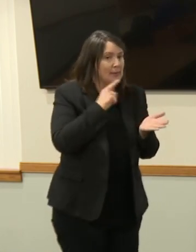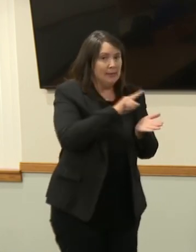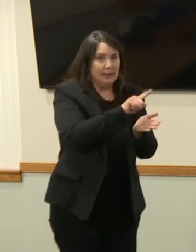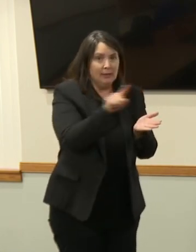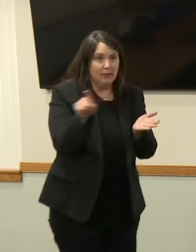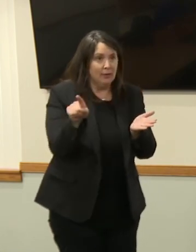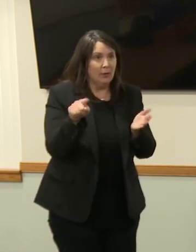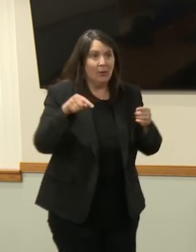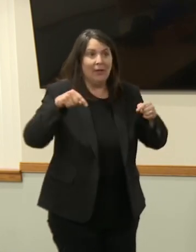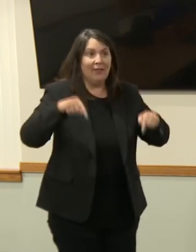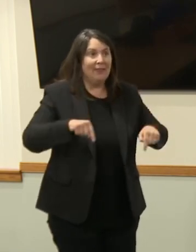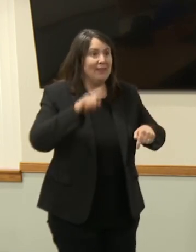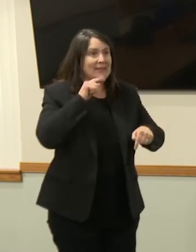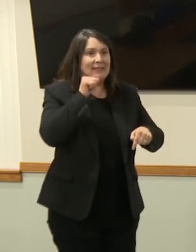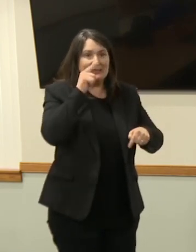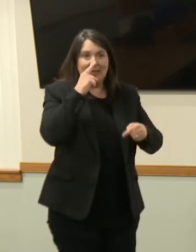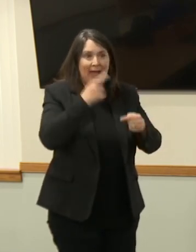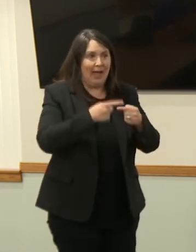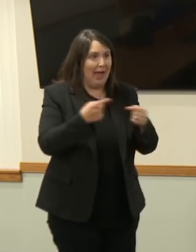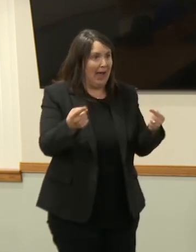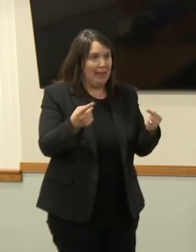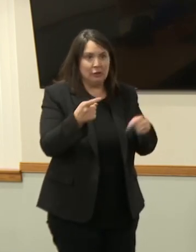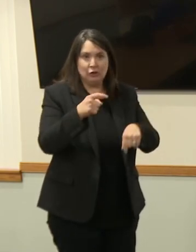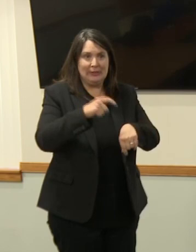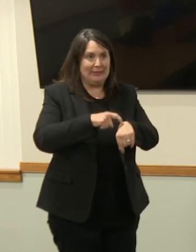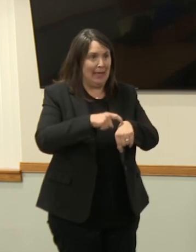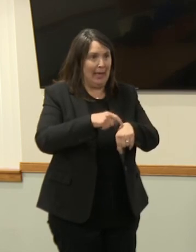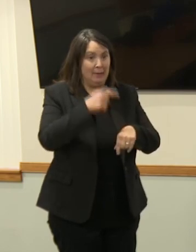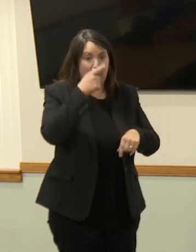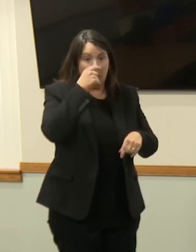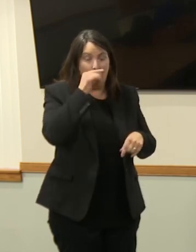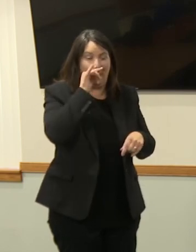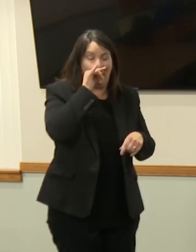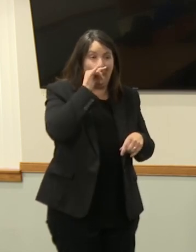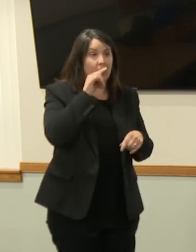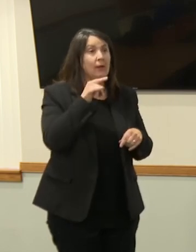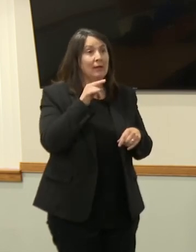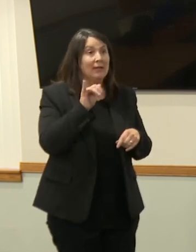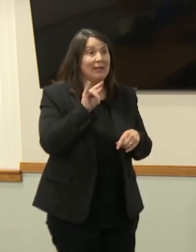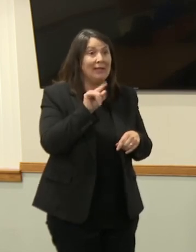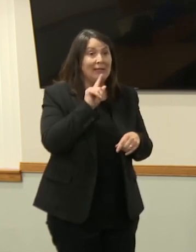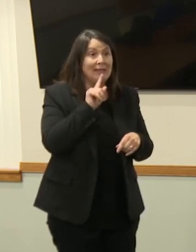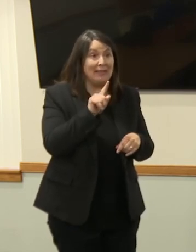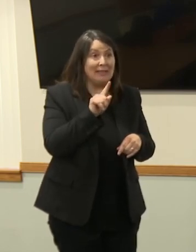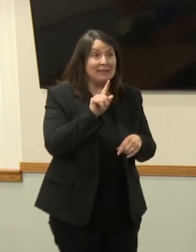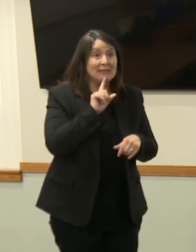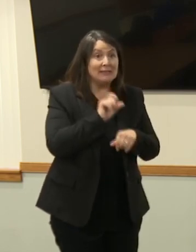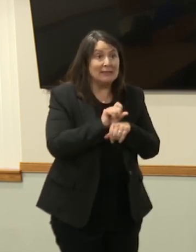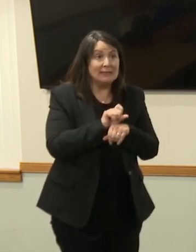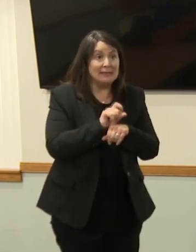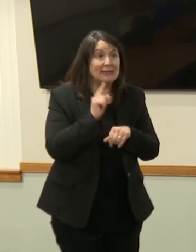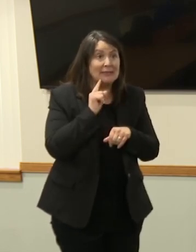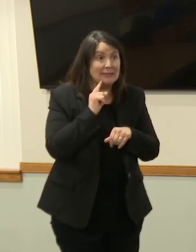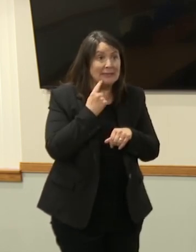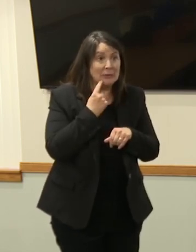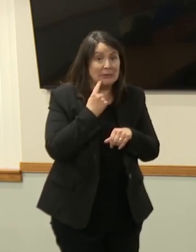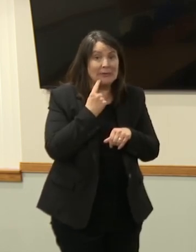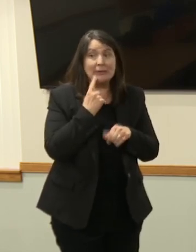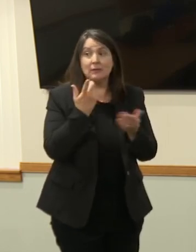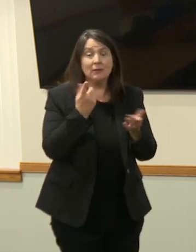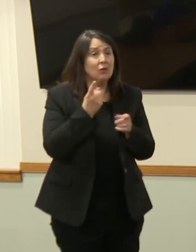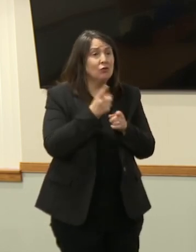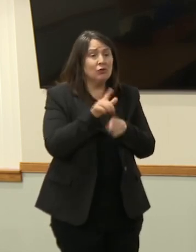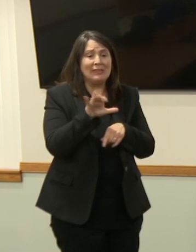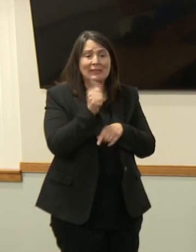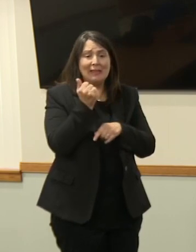not allergies this year. It's COVID. Go get tested. Isolate until you get your results. And then if I'm wrong, it may take 15 minutes of your life, but at